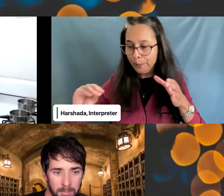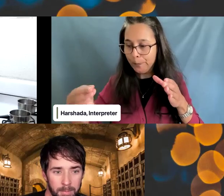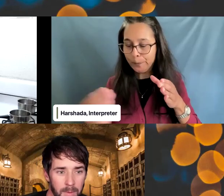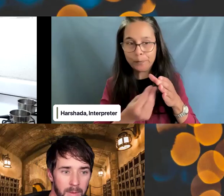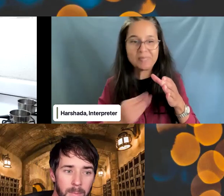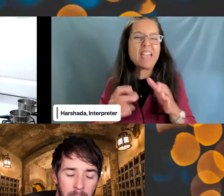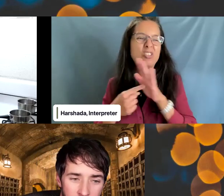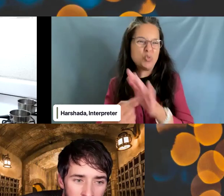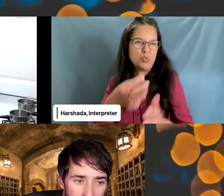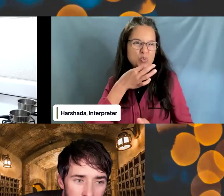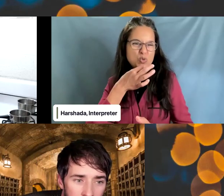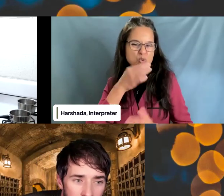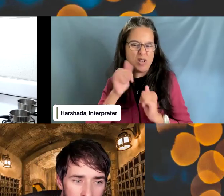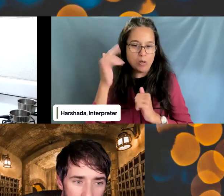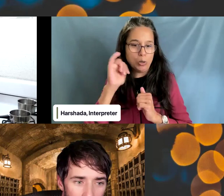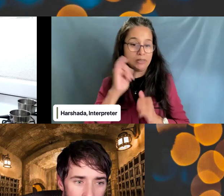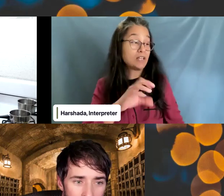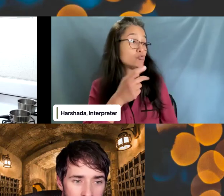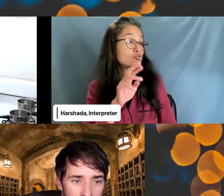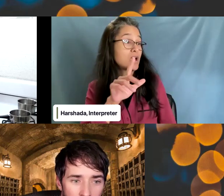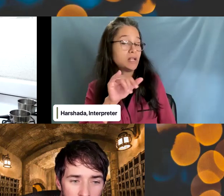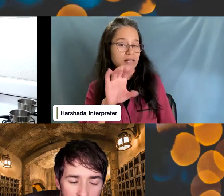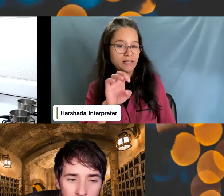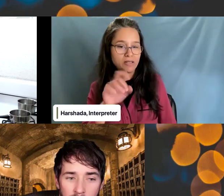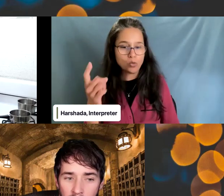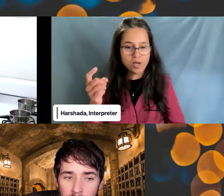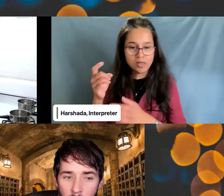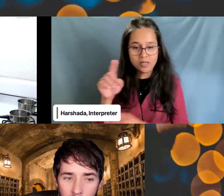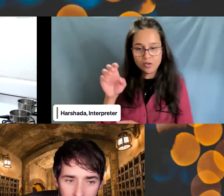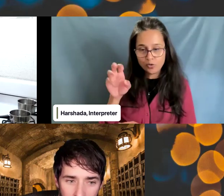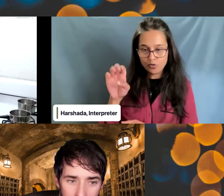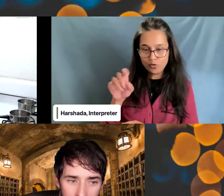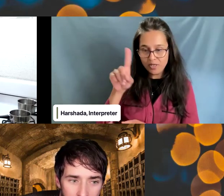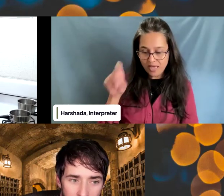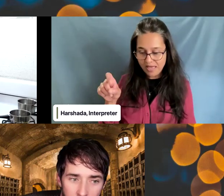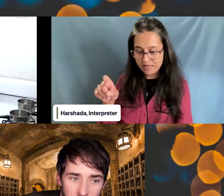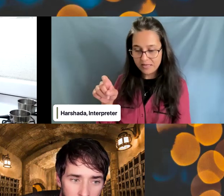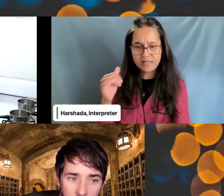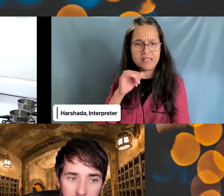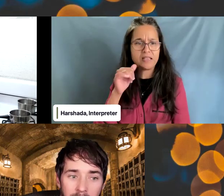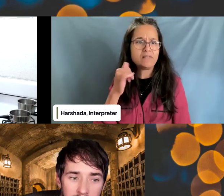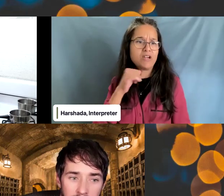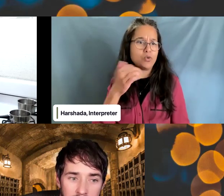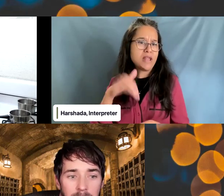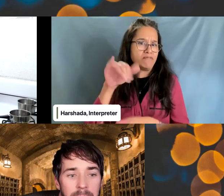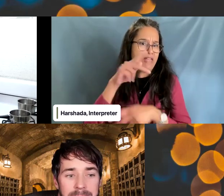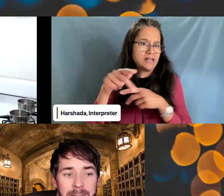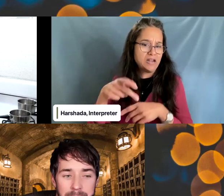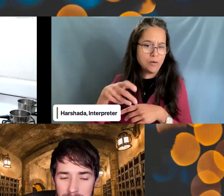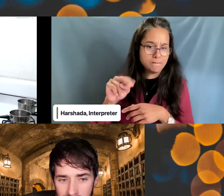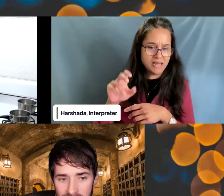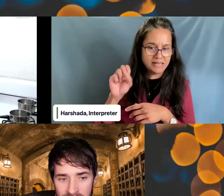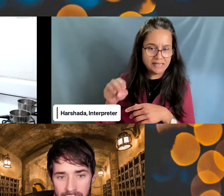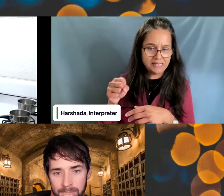it looks like in a second. And Samba, Zoe asks, if you don't have a springform pan, can I just use a cake tin and serve it in a